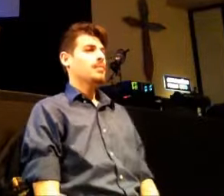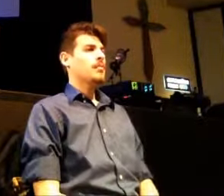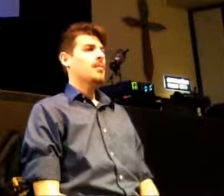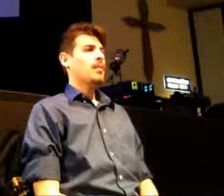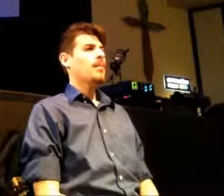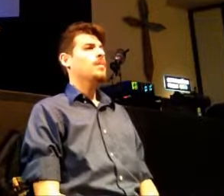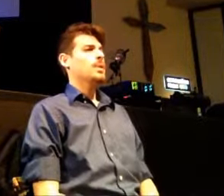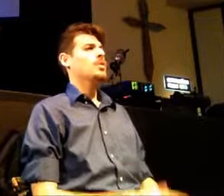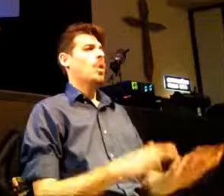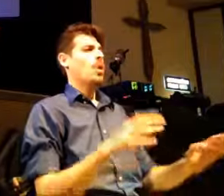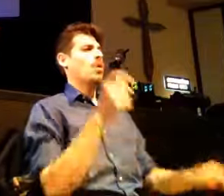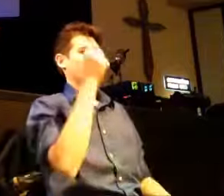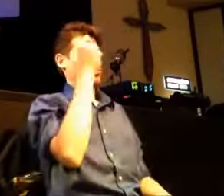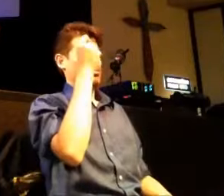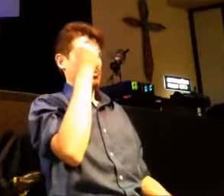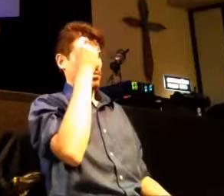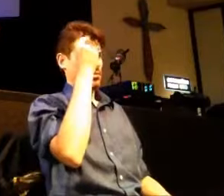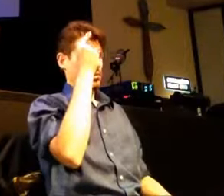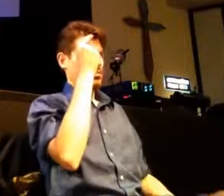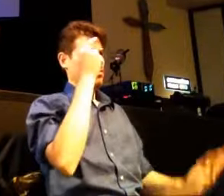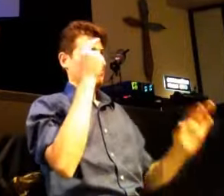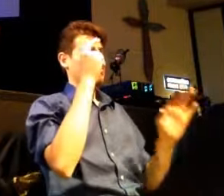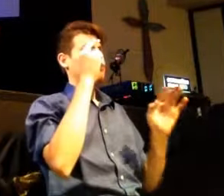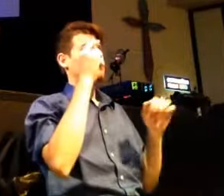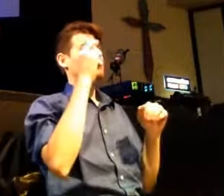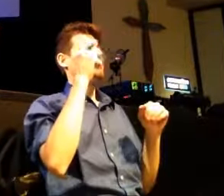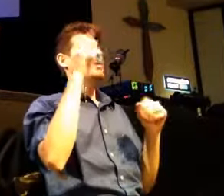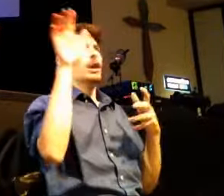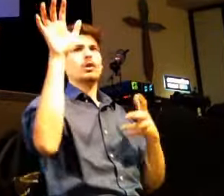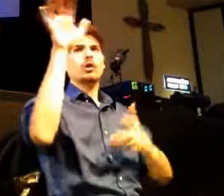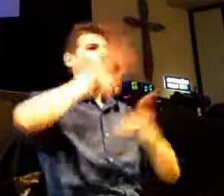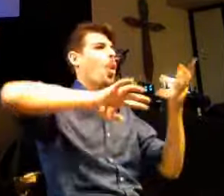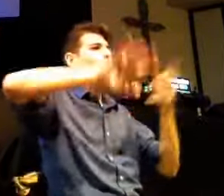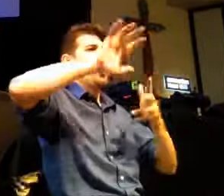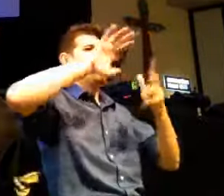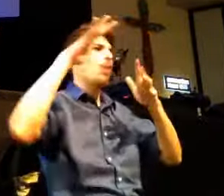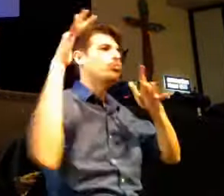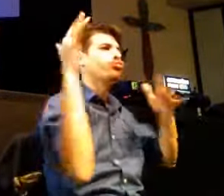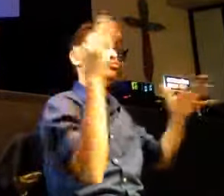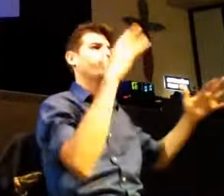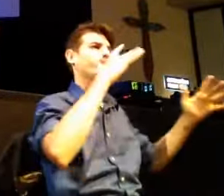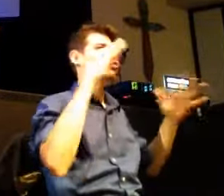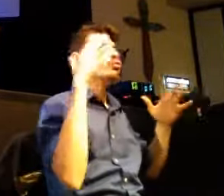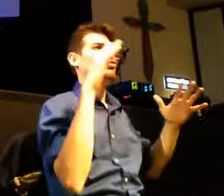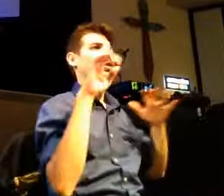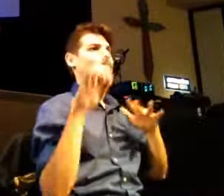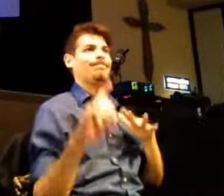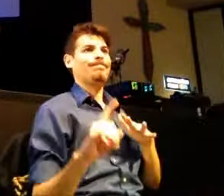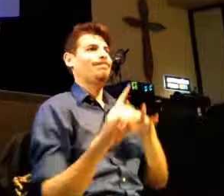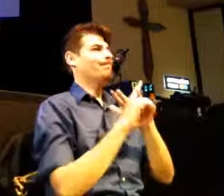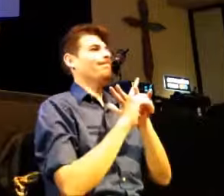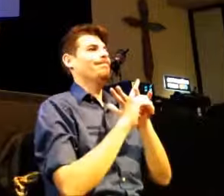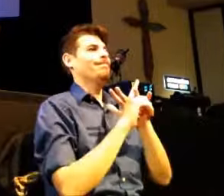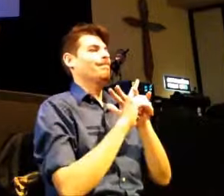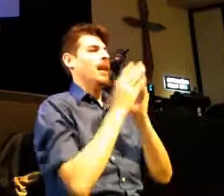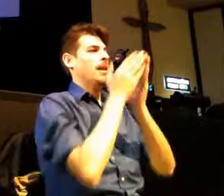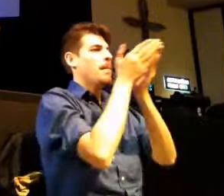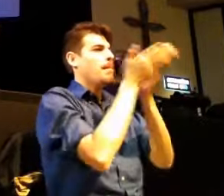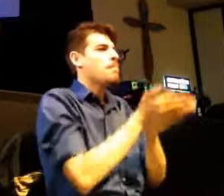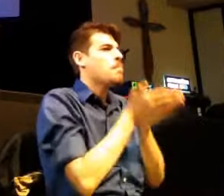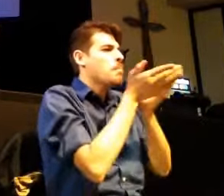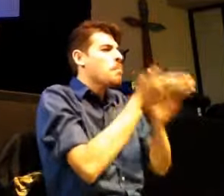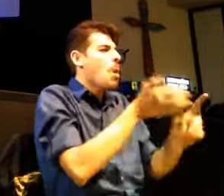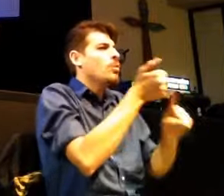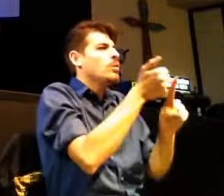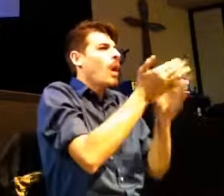And what has happened here is this storm has whipped up on the Sea of Galilee. And now it is tossing this little